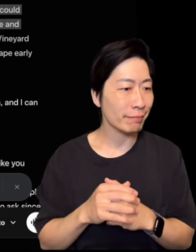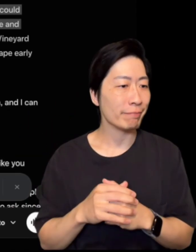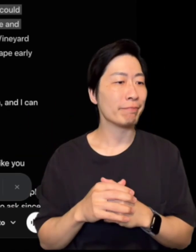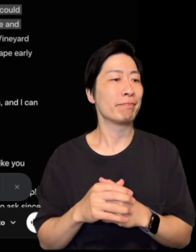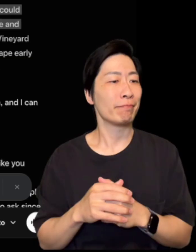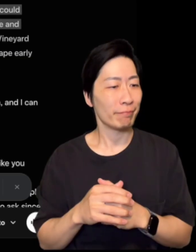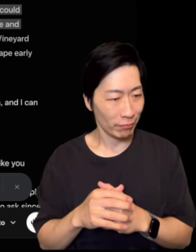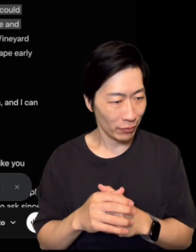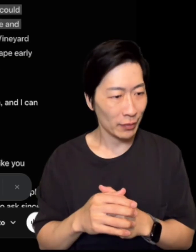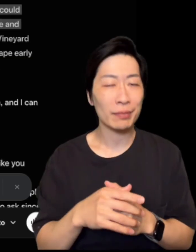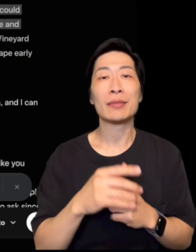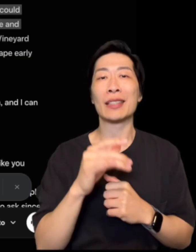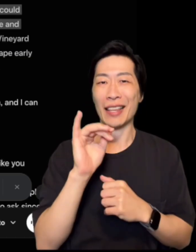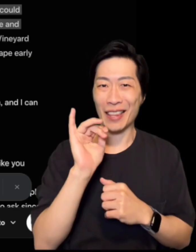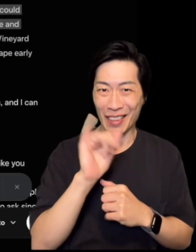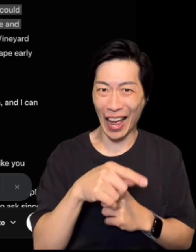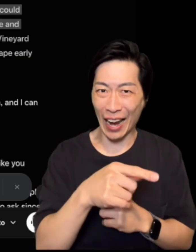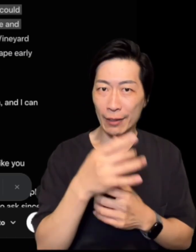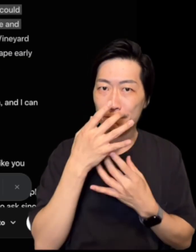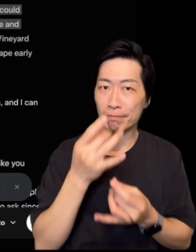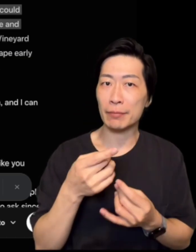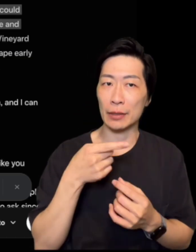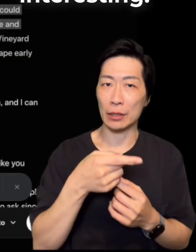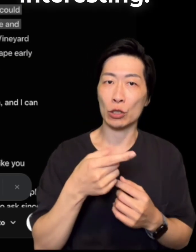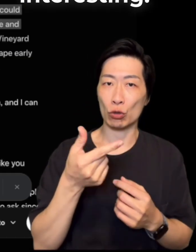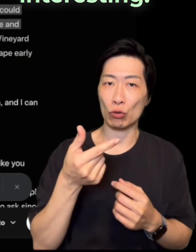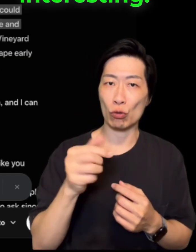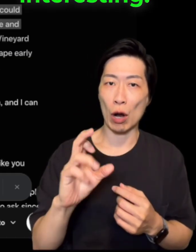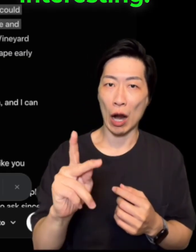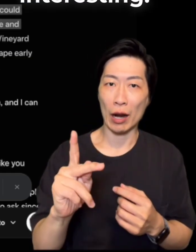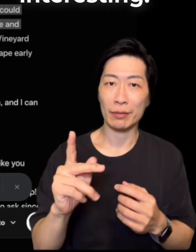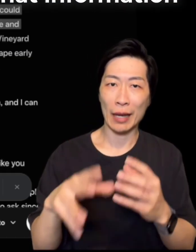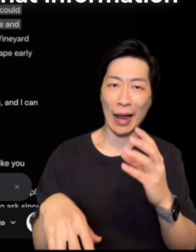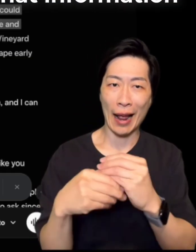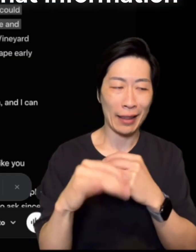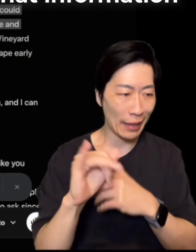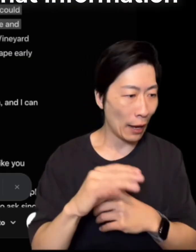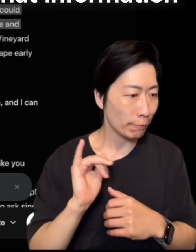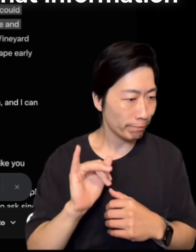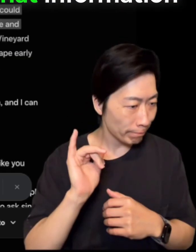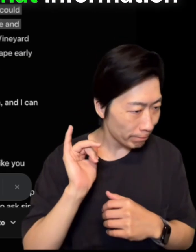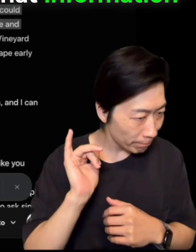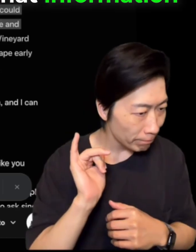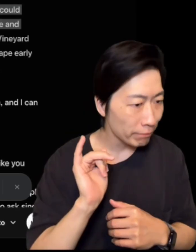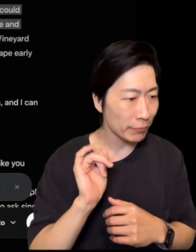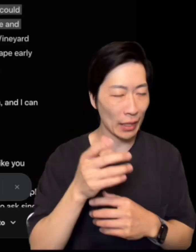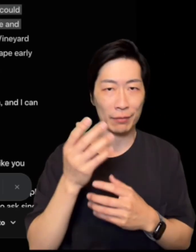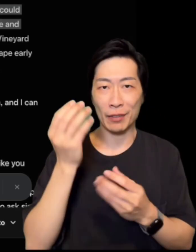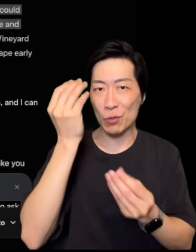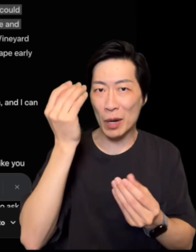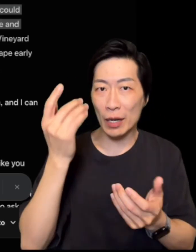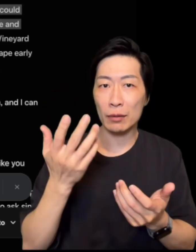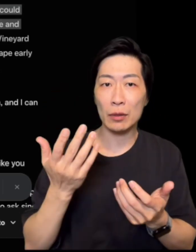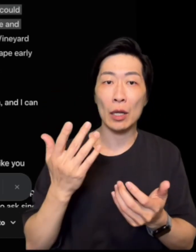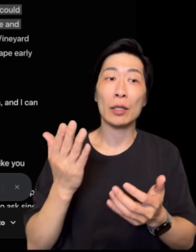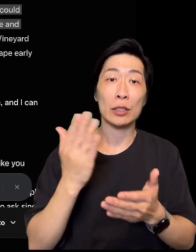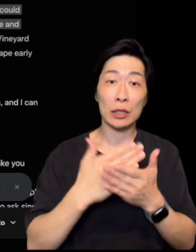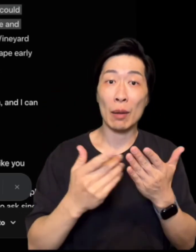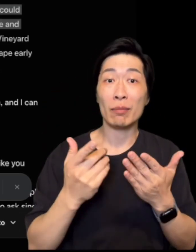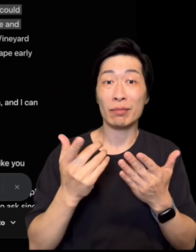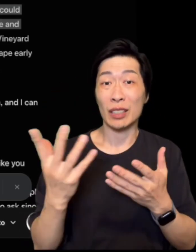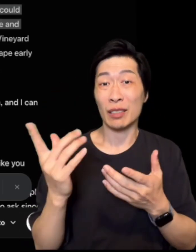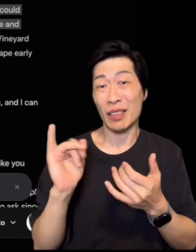So it was due to that conference. That's interesting. Grok had added that information.